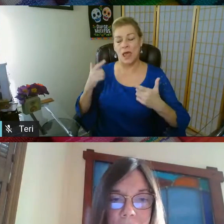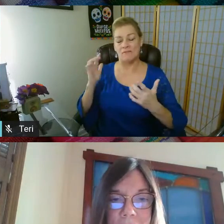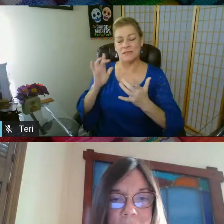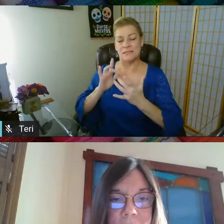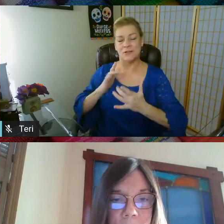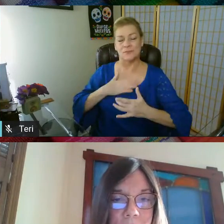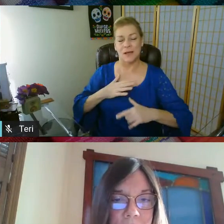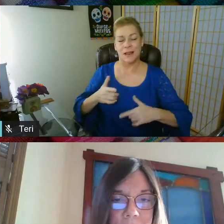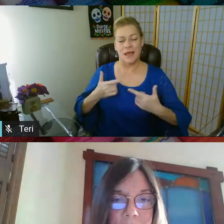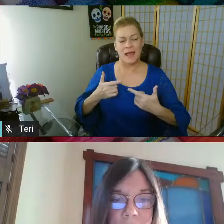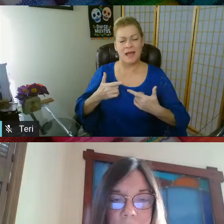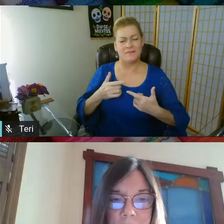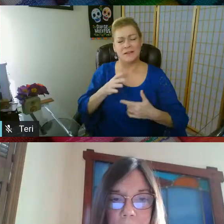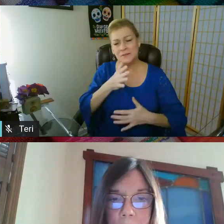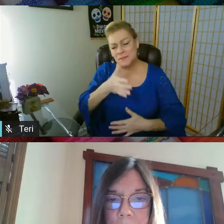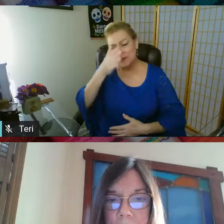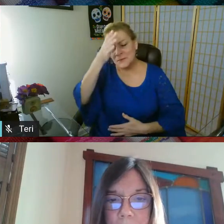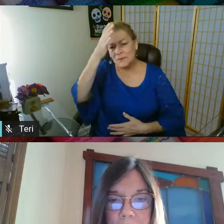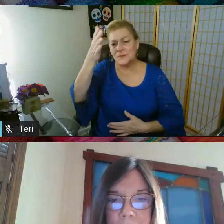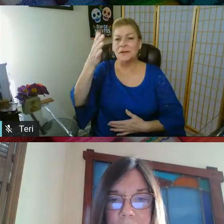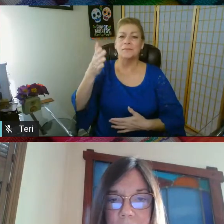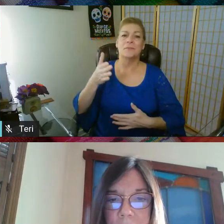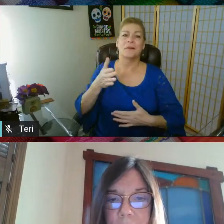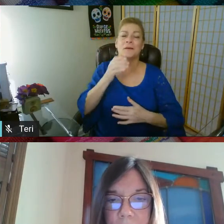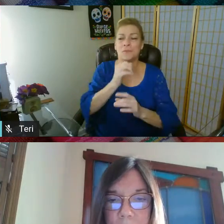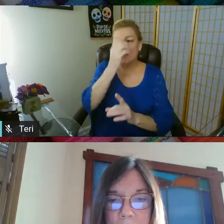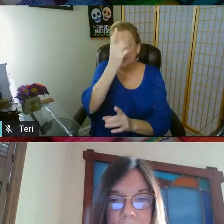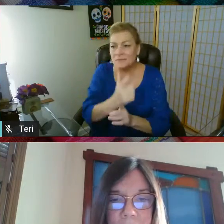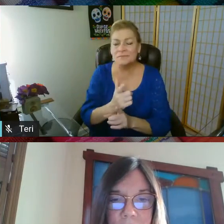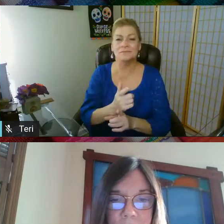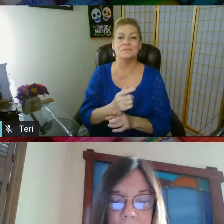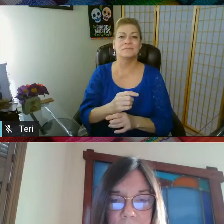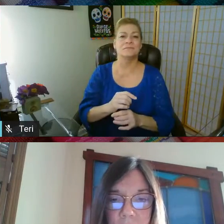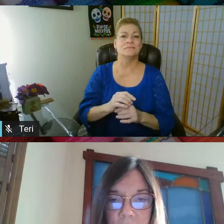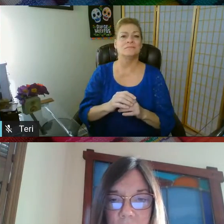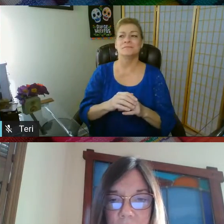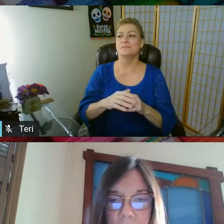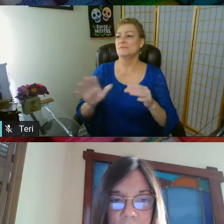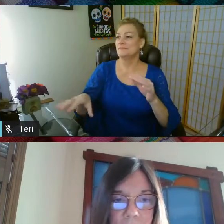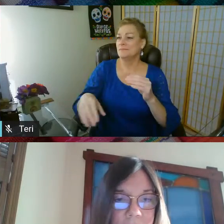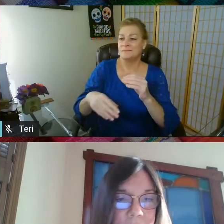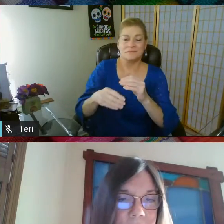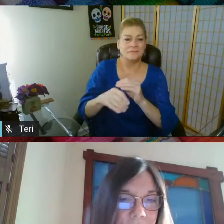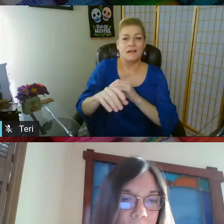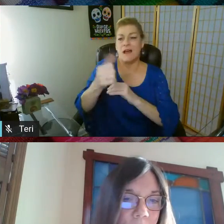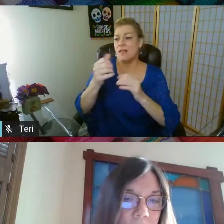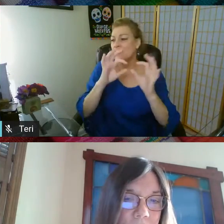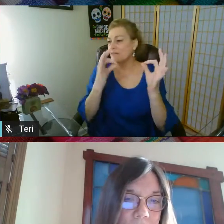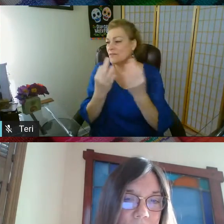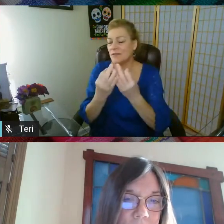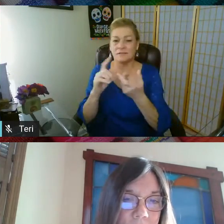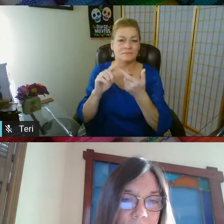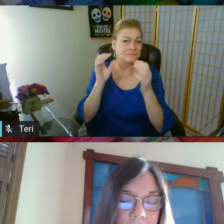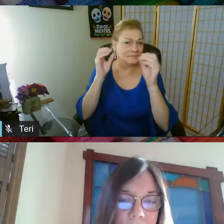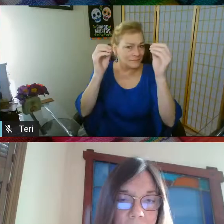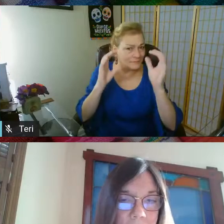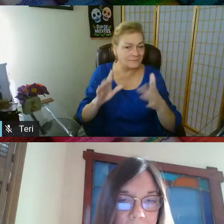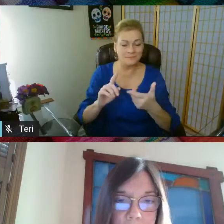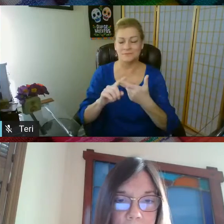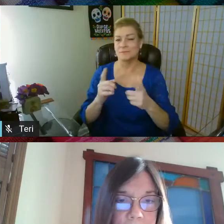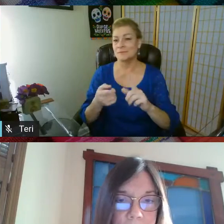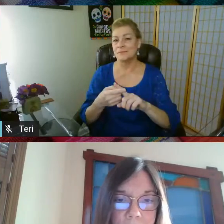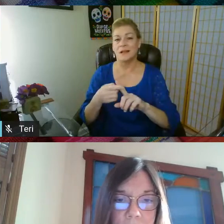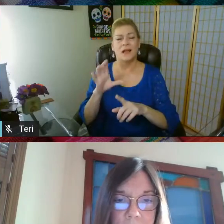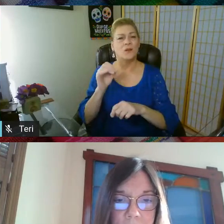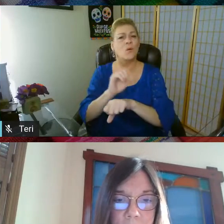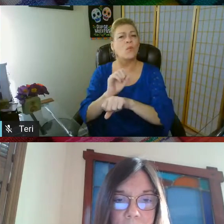Grandparents, parents, siblings, members of my extended family, teachers, friends, coworkers,